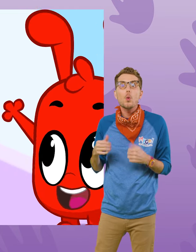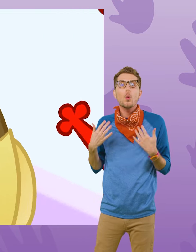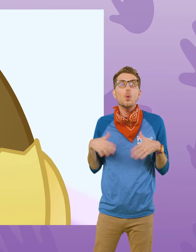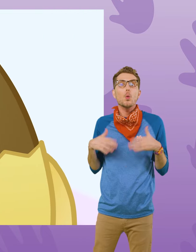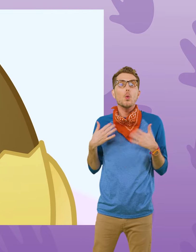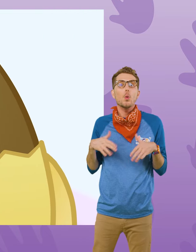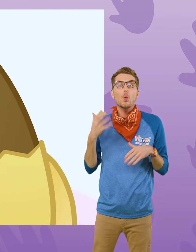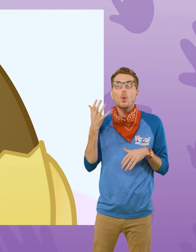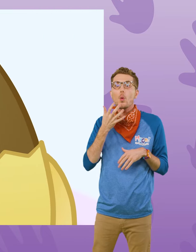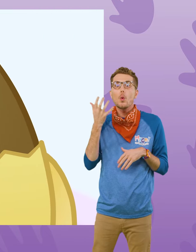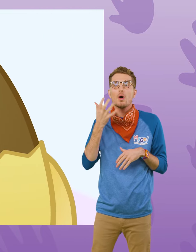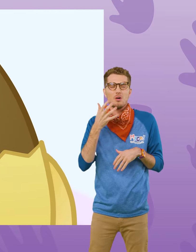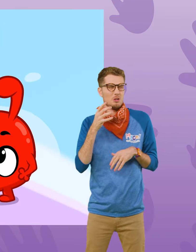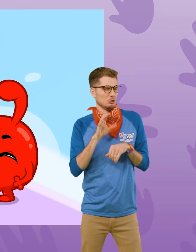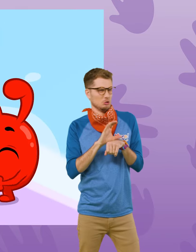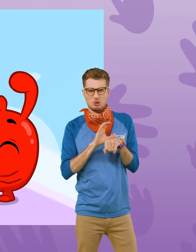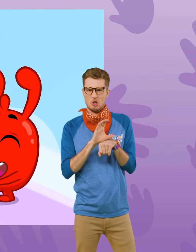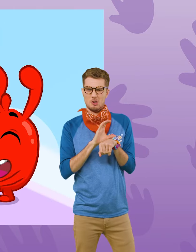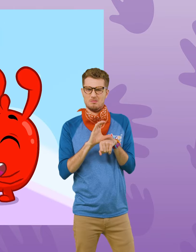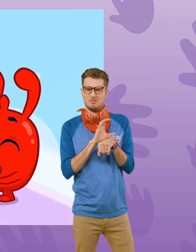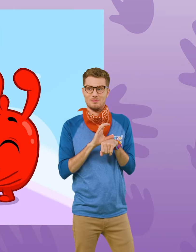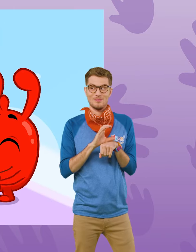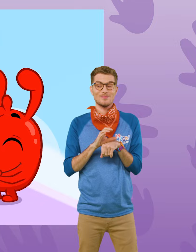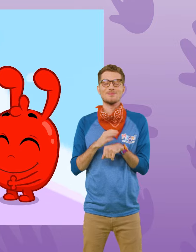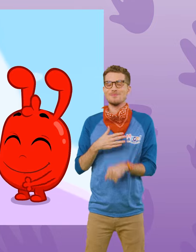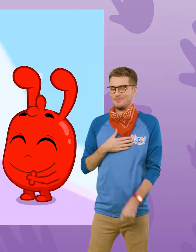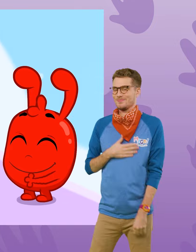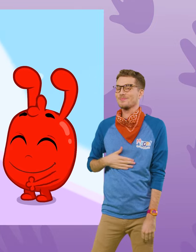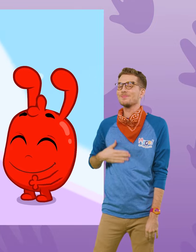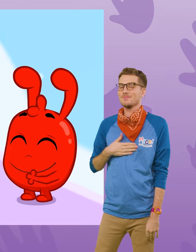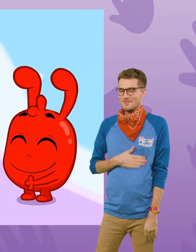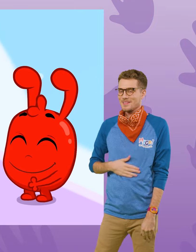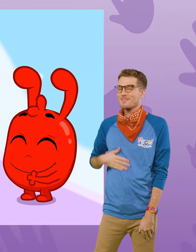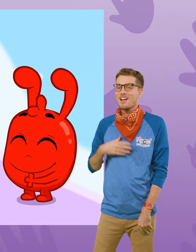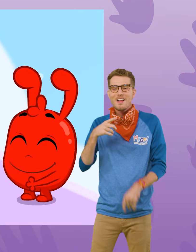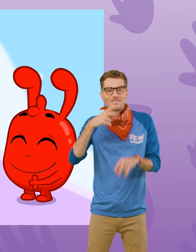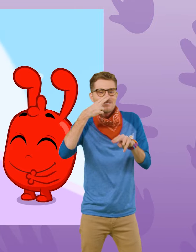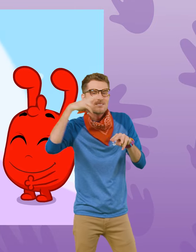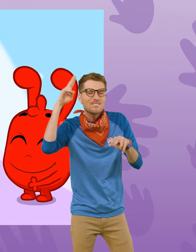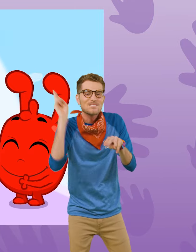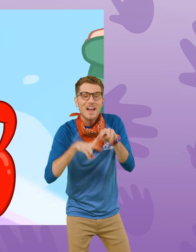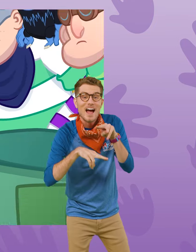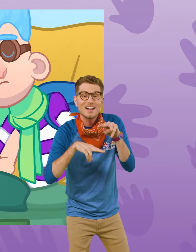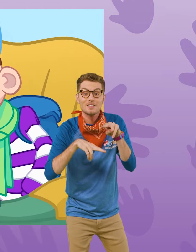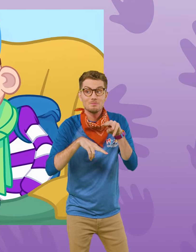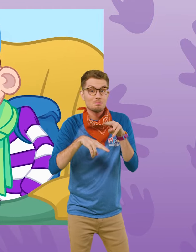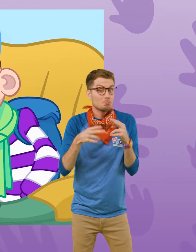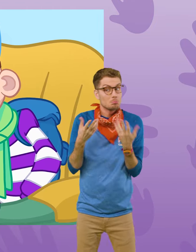Huh? Chocolate? Yummy! That was fun.